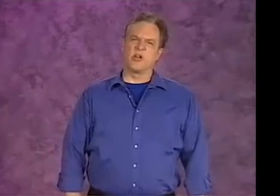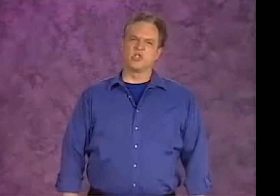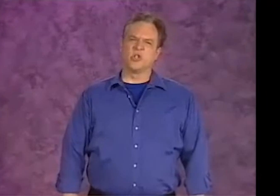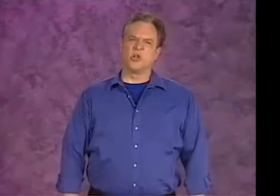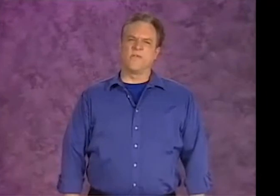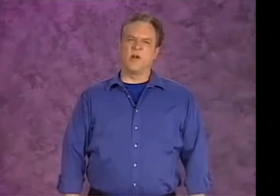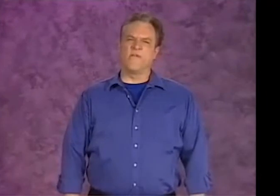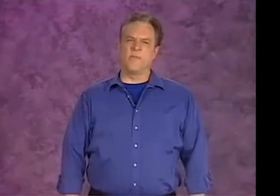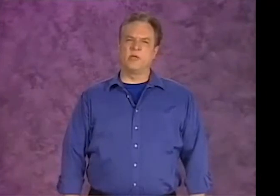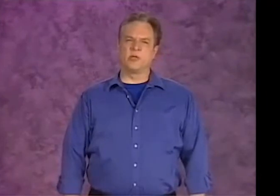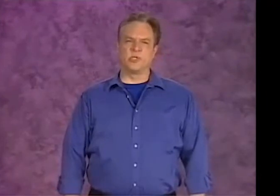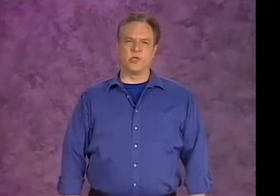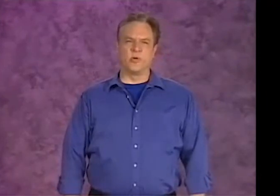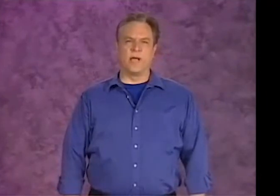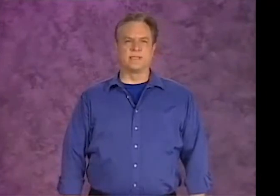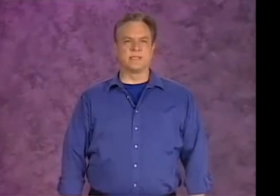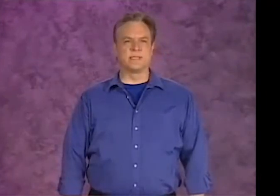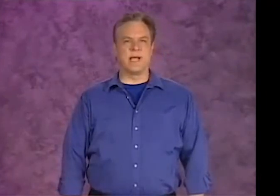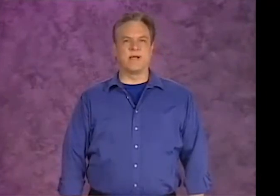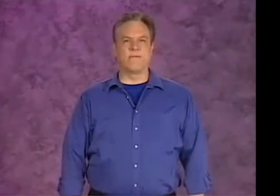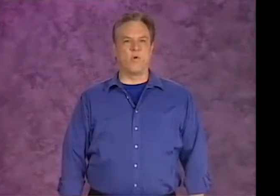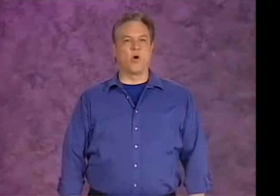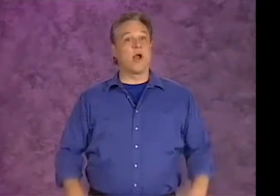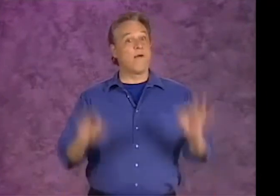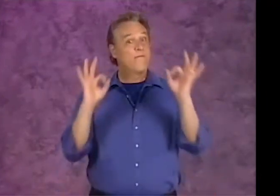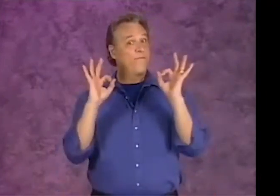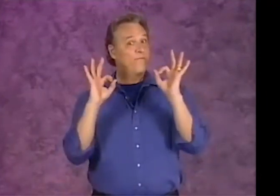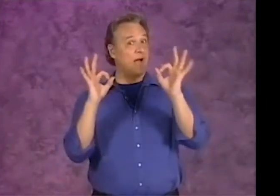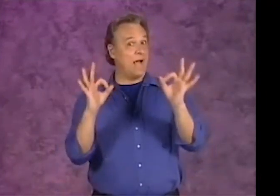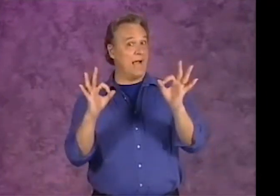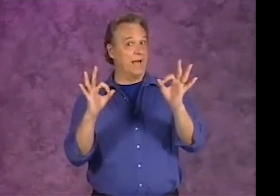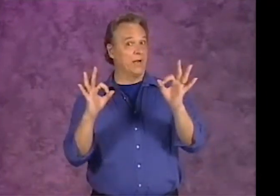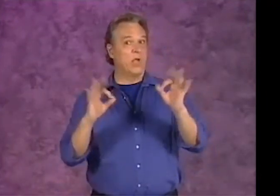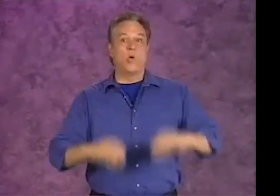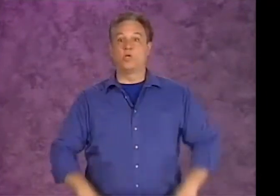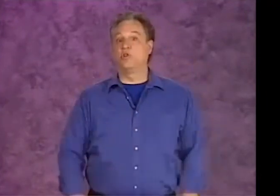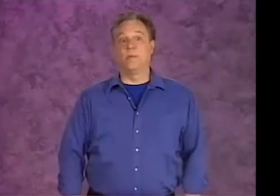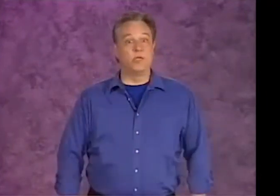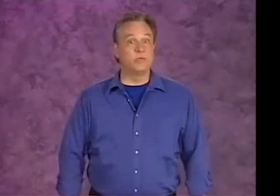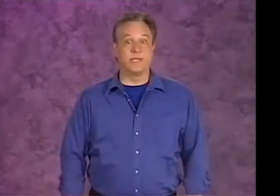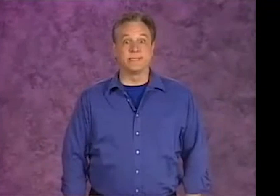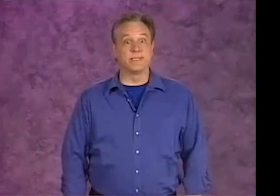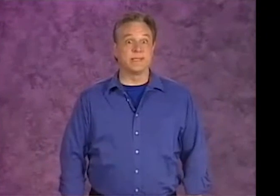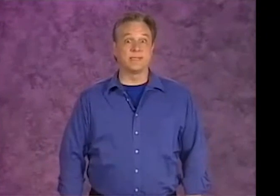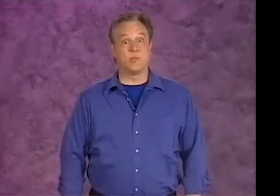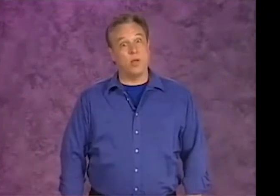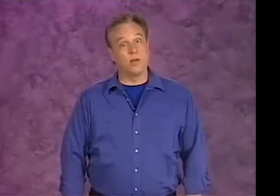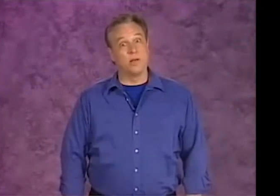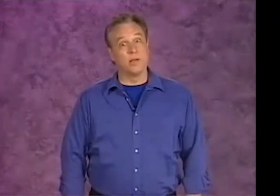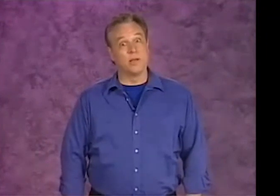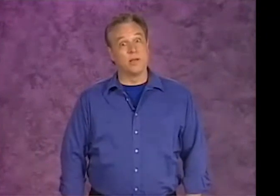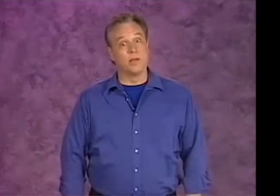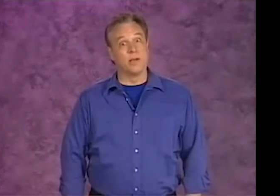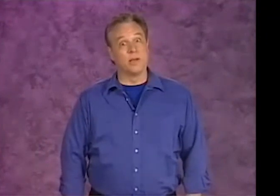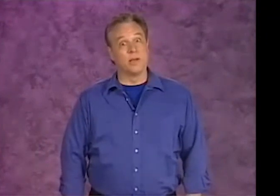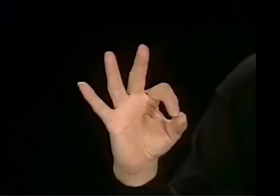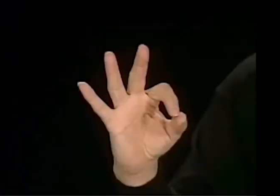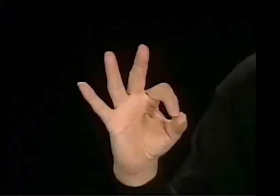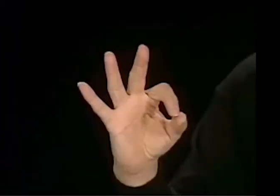letter should look very familiar to you as a sign for fine, which you've been using since lesson 1.